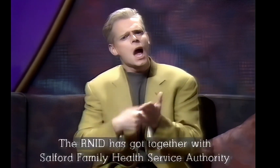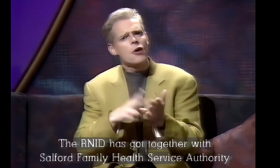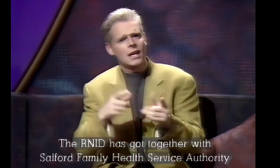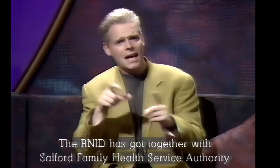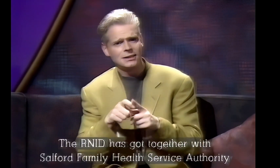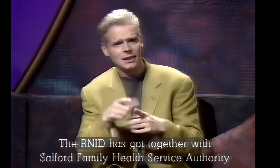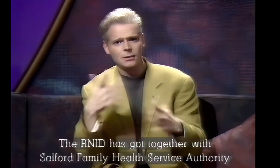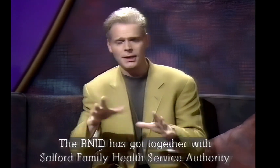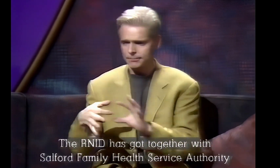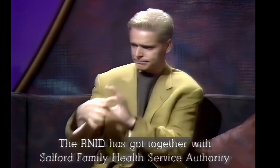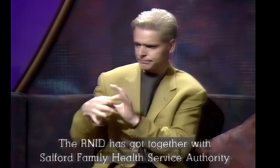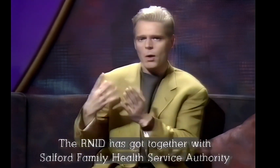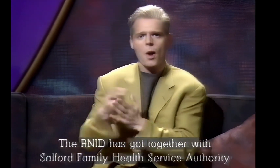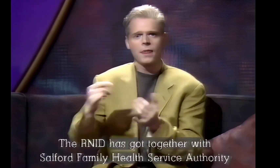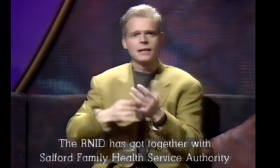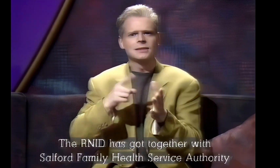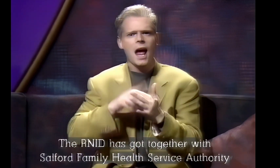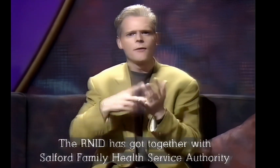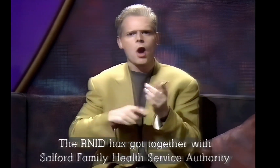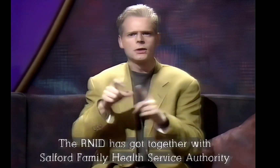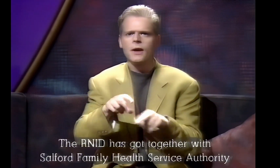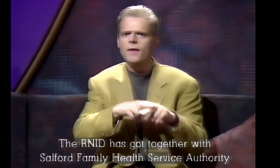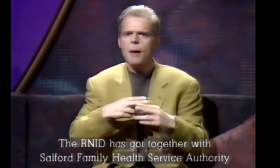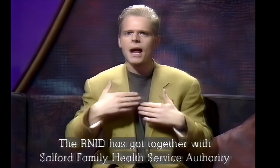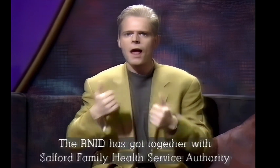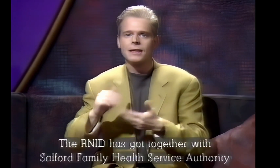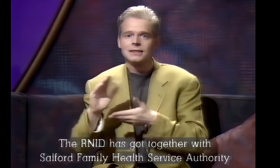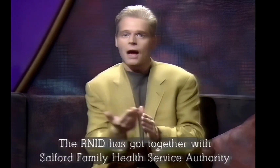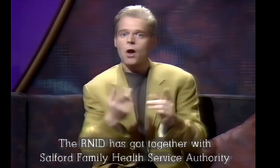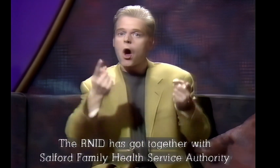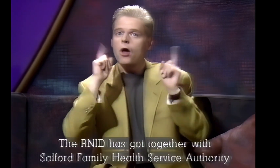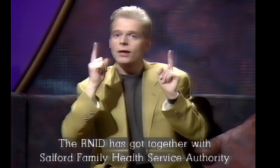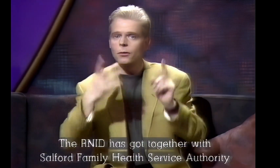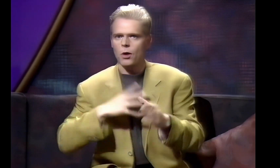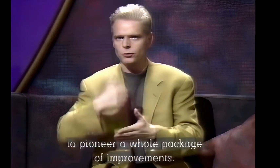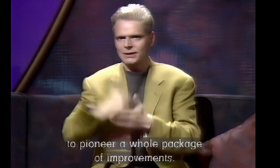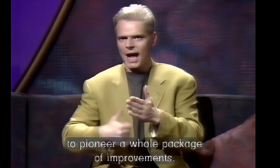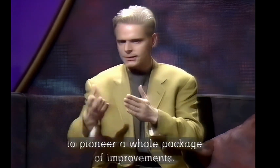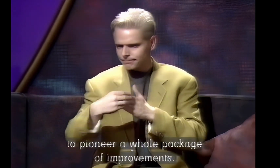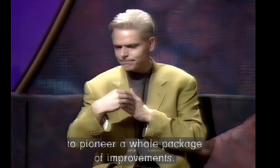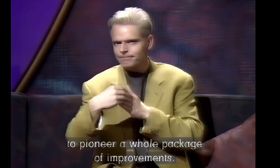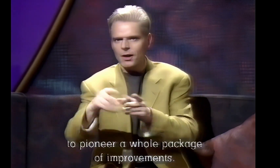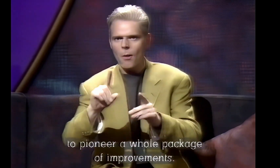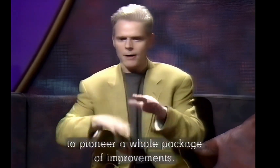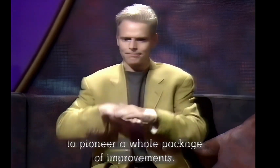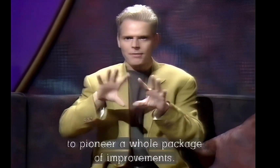The RNID has got together with Salford Family Health Service Authority to pioneer a whole package